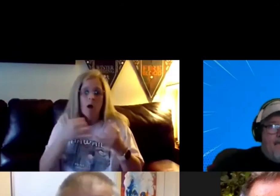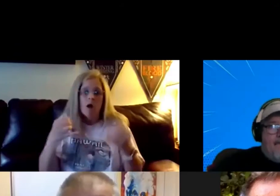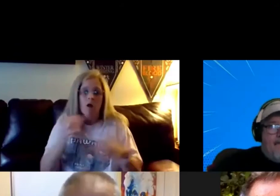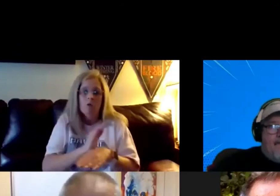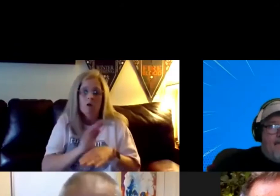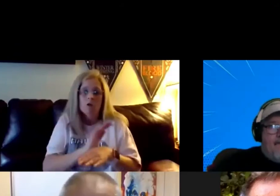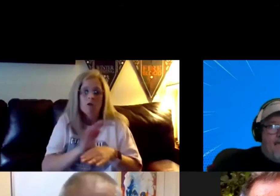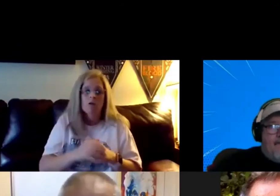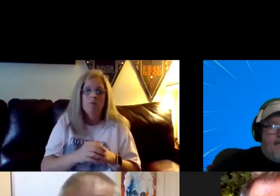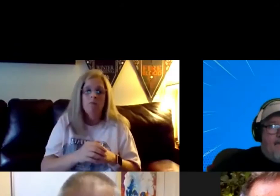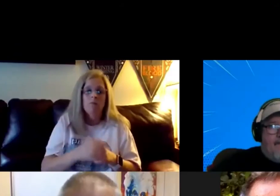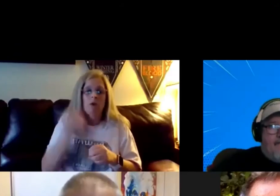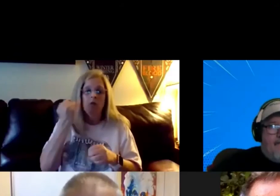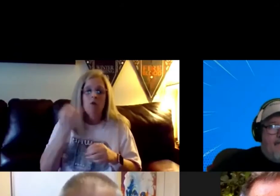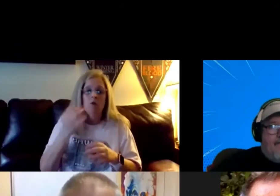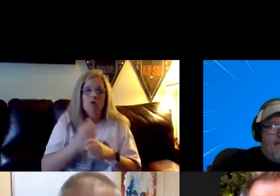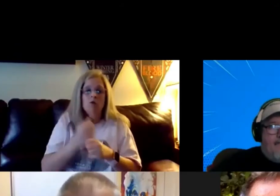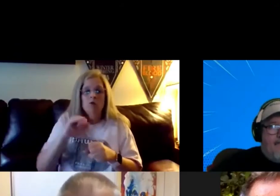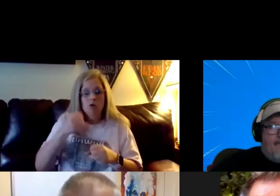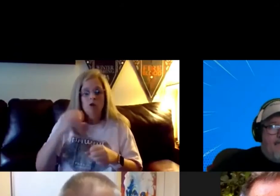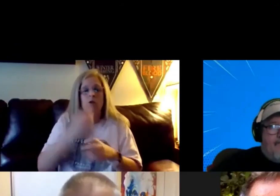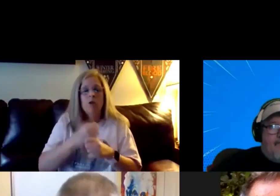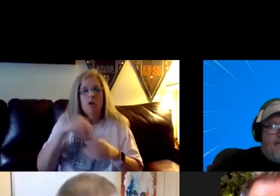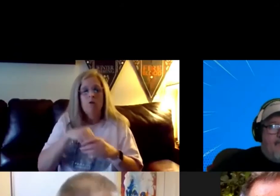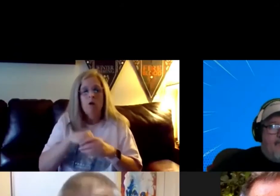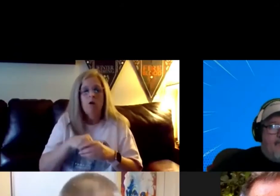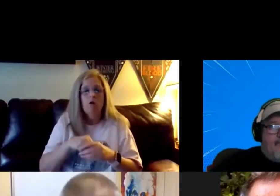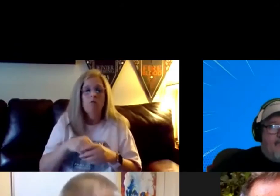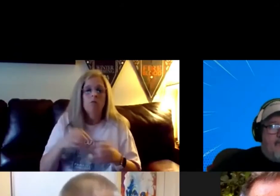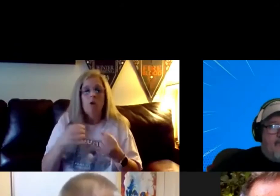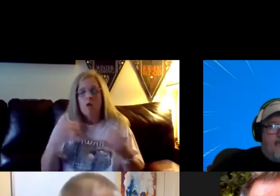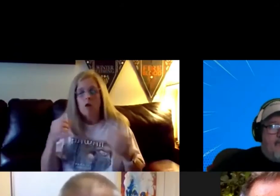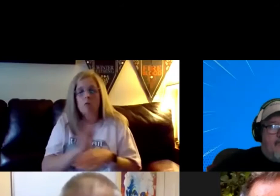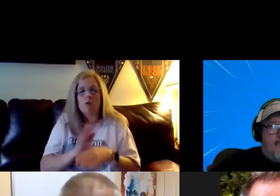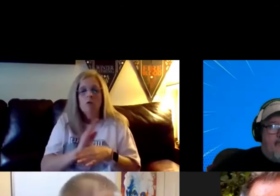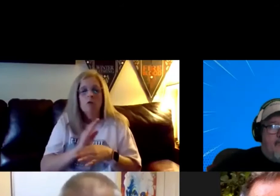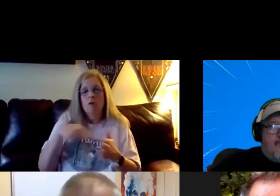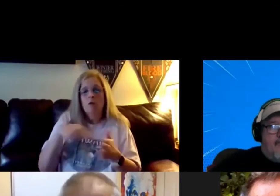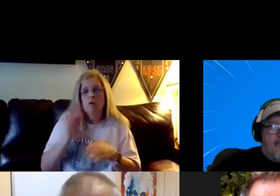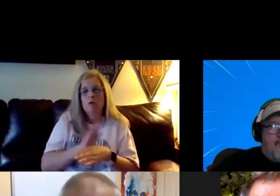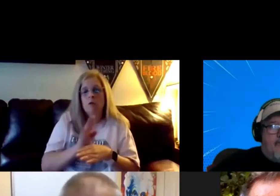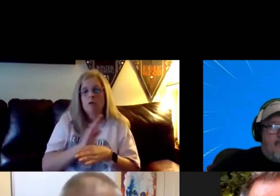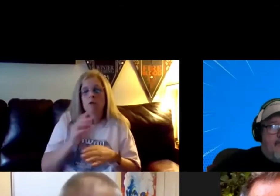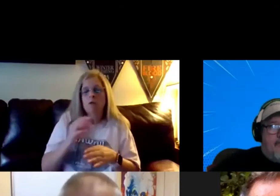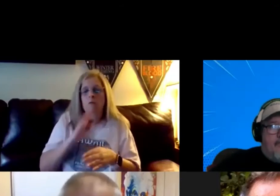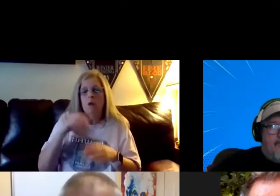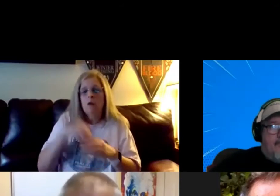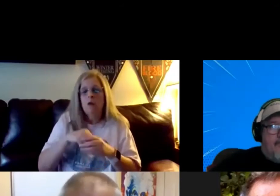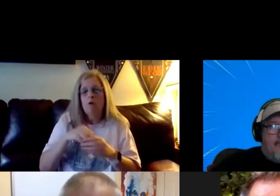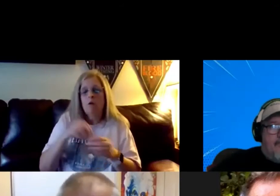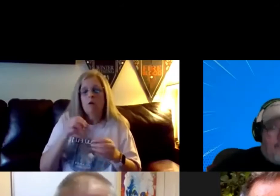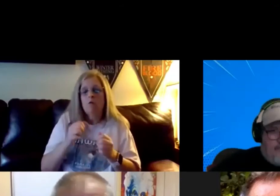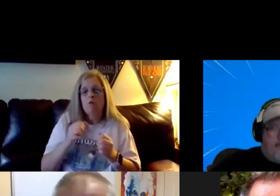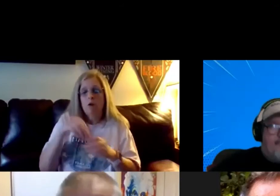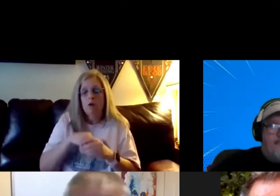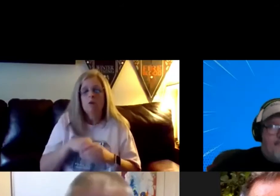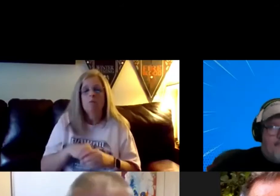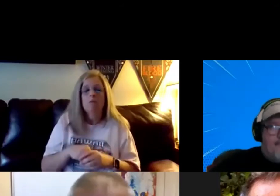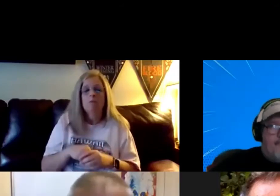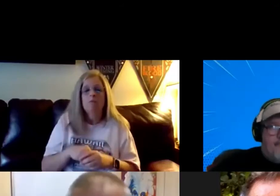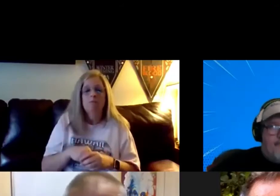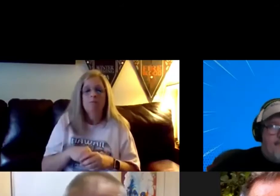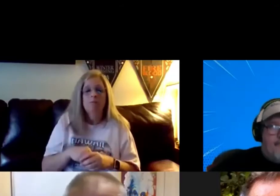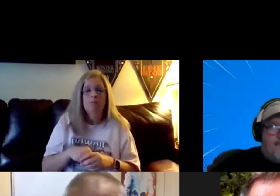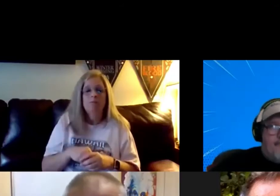You know, if you're just getting involved with an online business, this is the business to be involved with. It's got everything done for you.